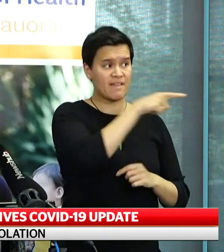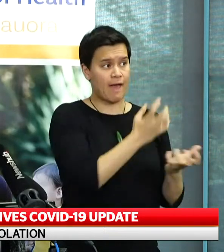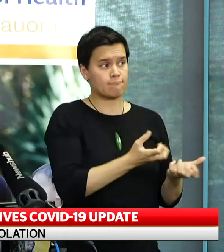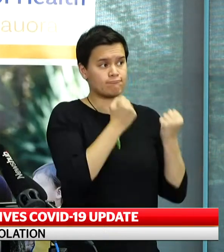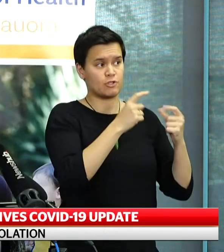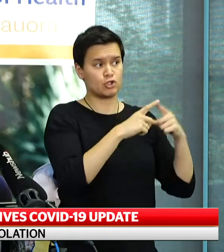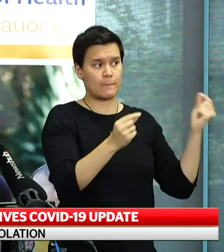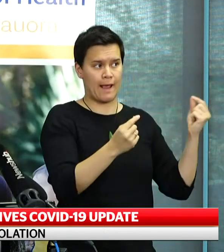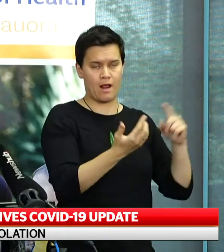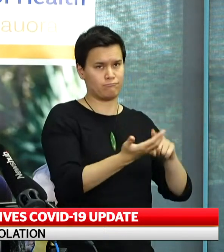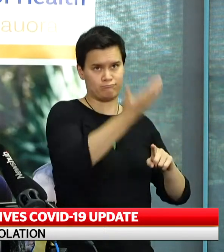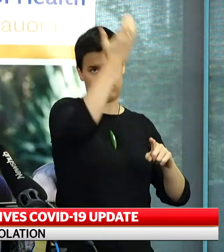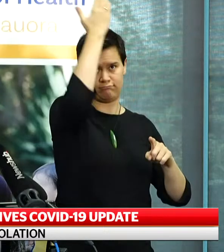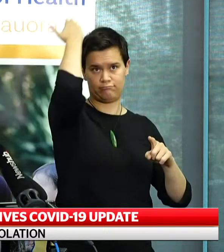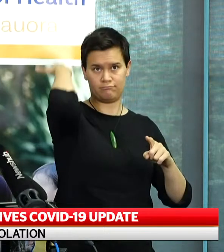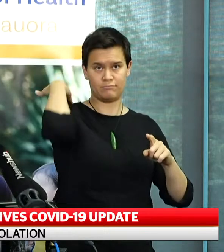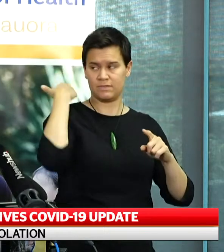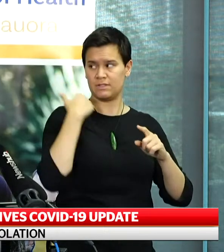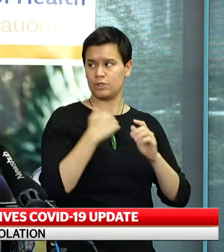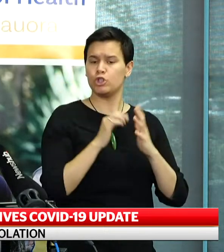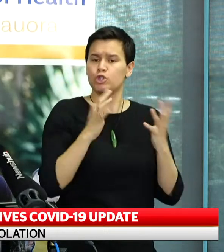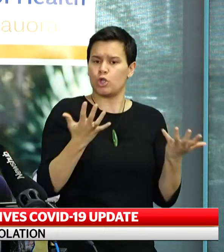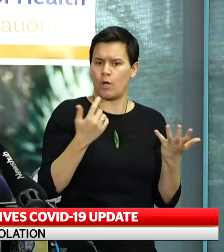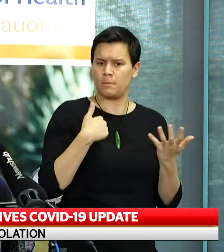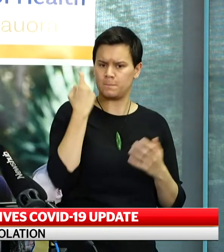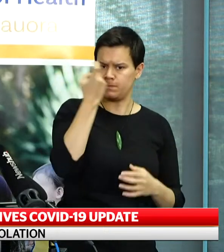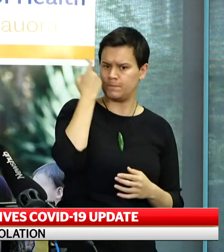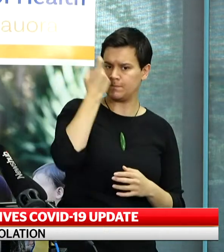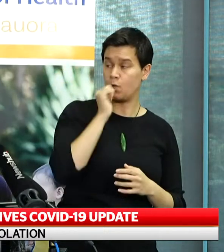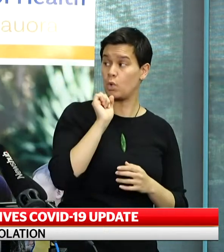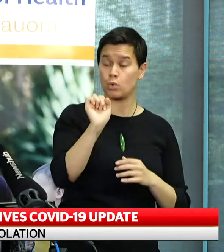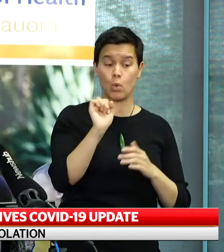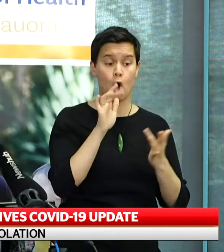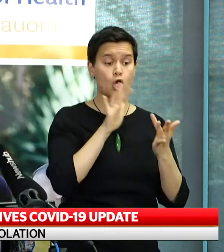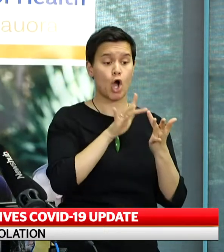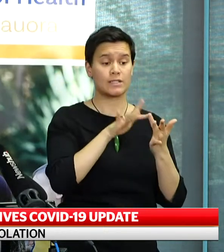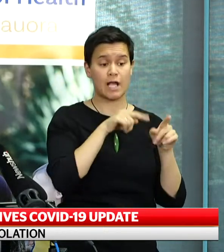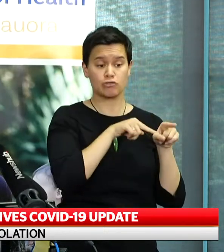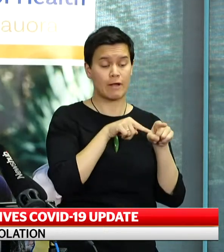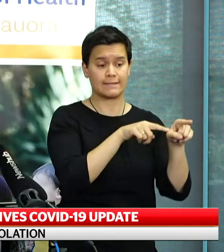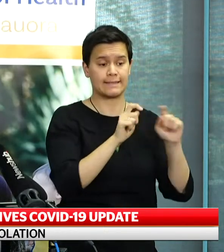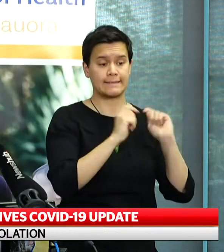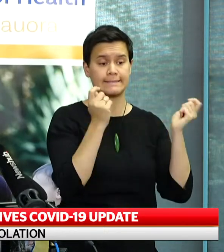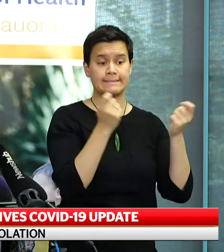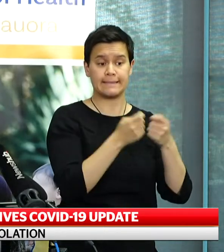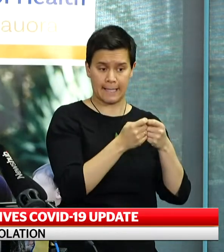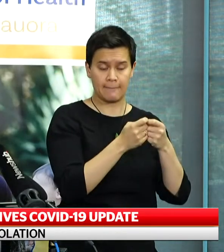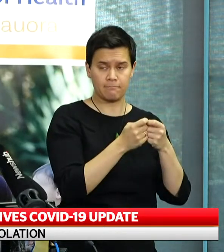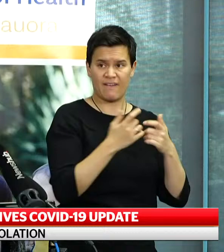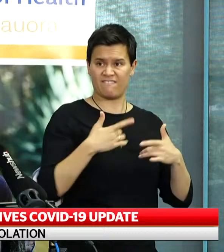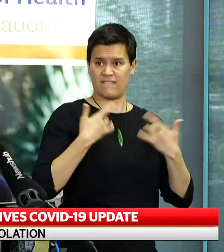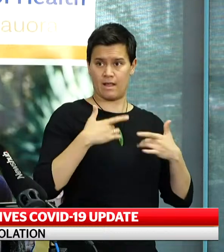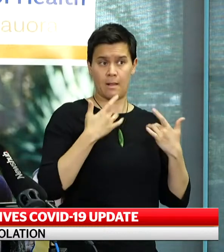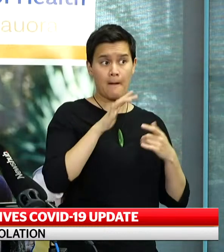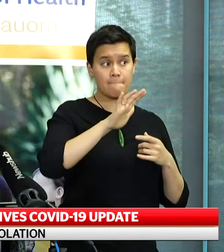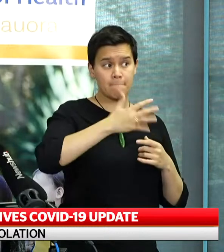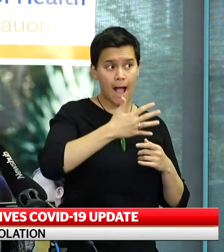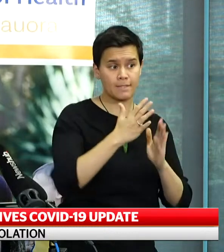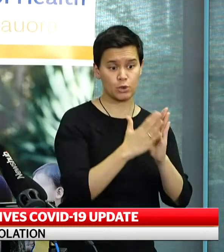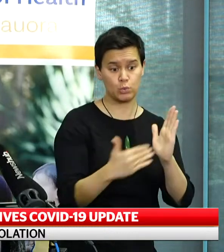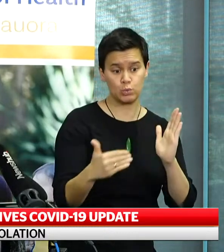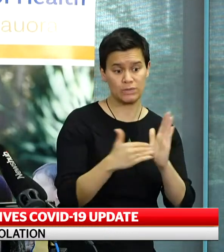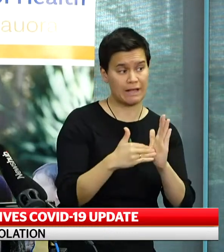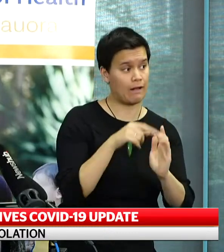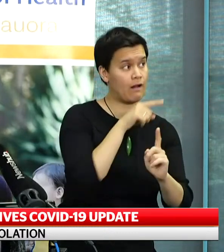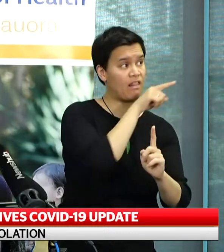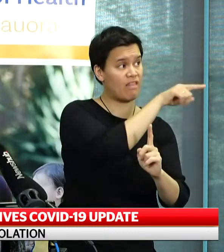for infection. Is your contact tracing team at the moment, are they seeing any other potential infection possibilities for the New Zealand